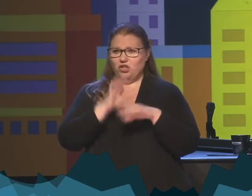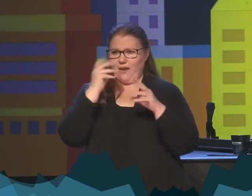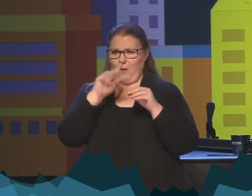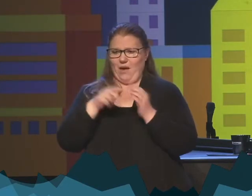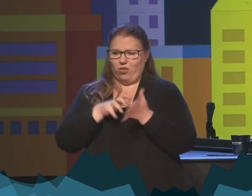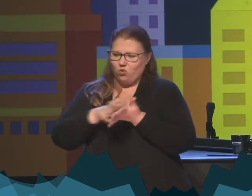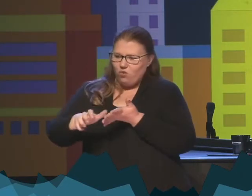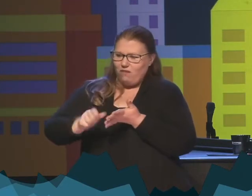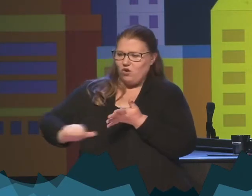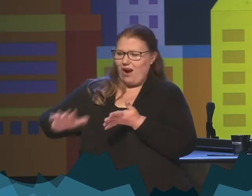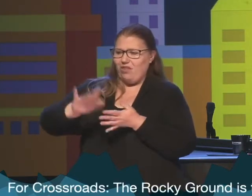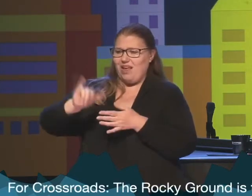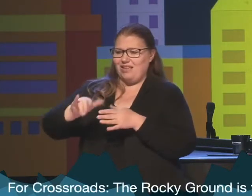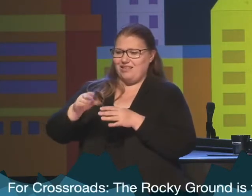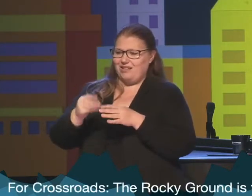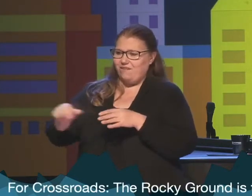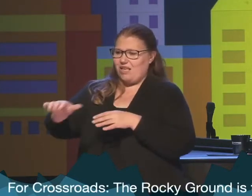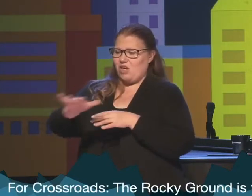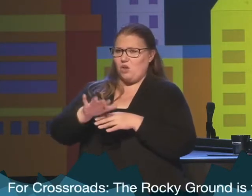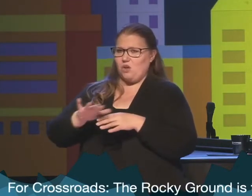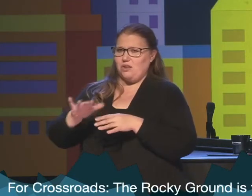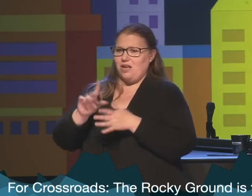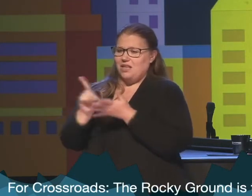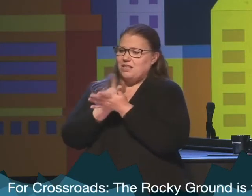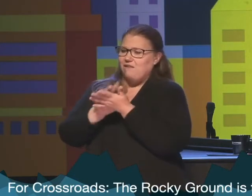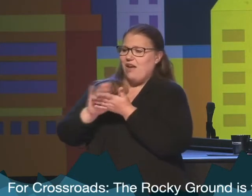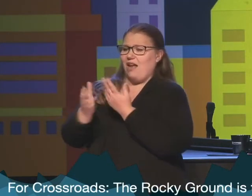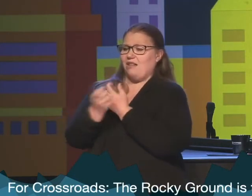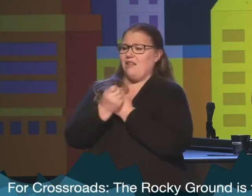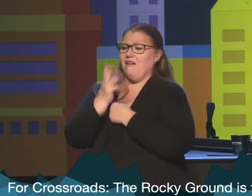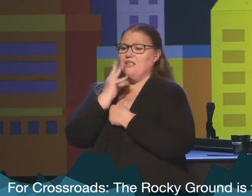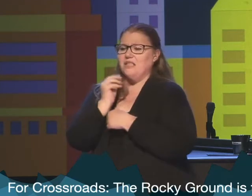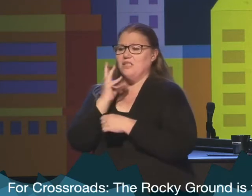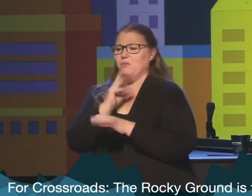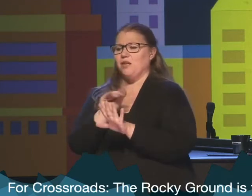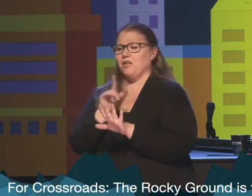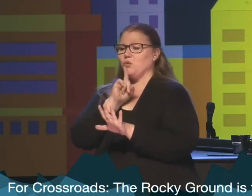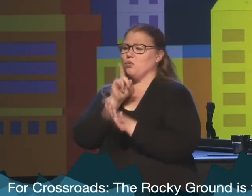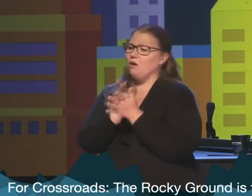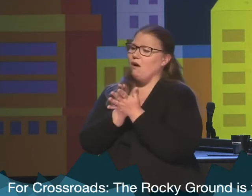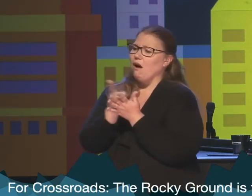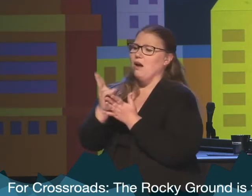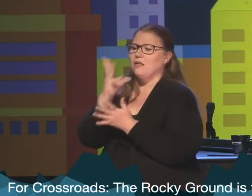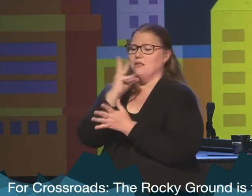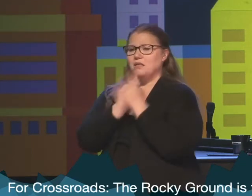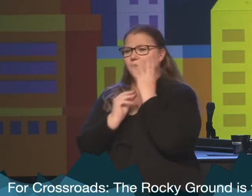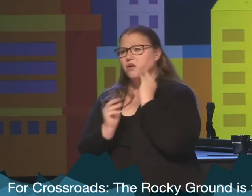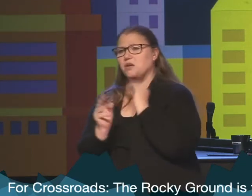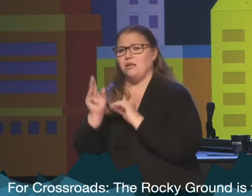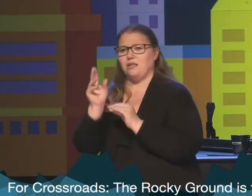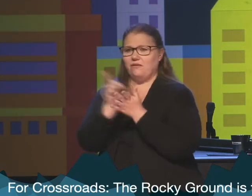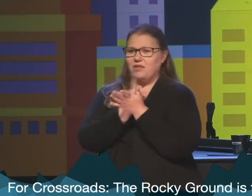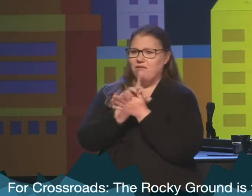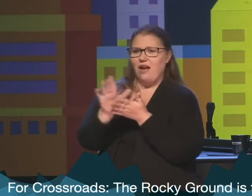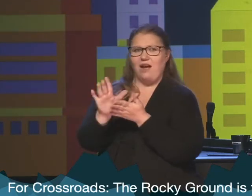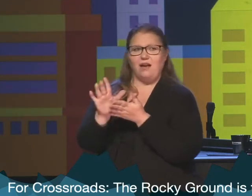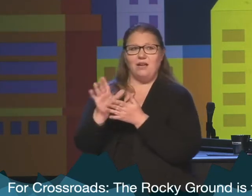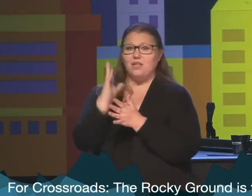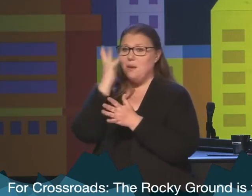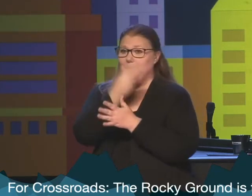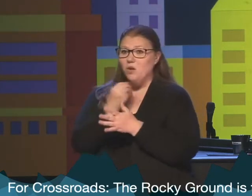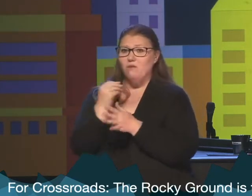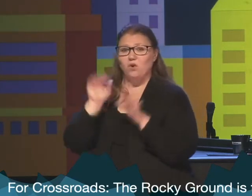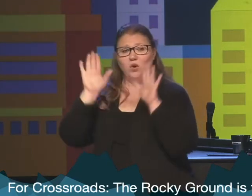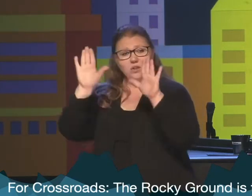the field where divine love is experienced, right? Like there's a real genuine experience of the divine, and it's beautiful